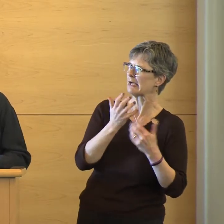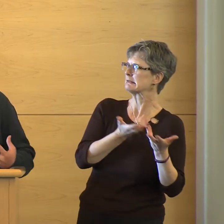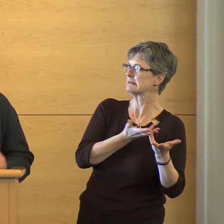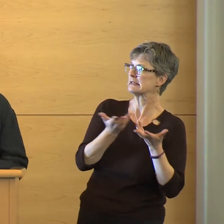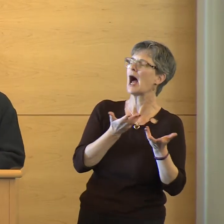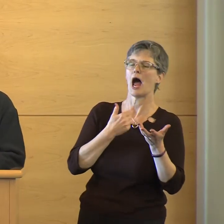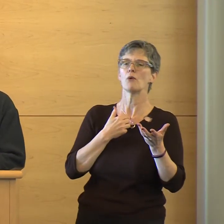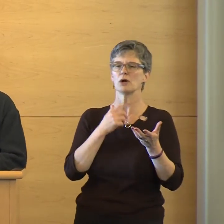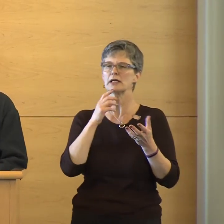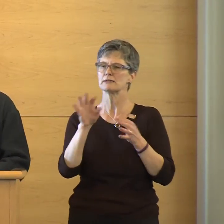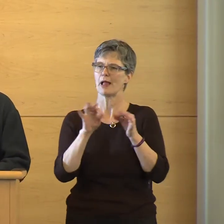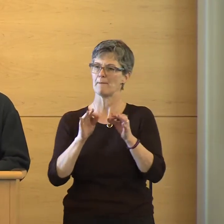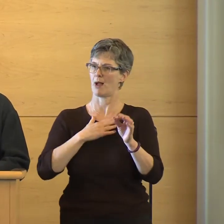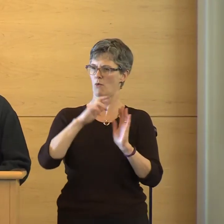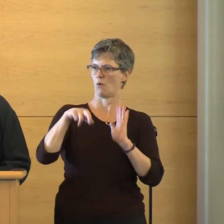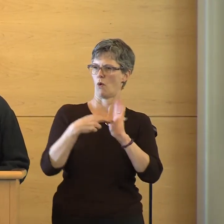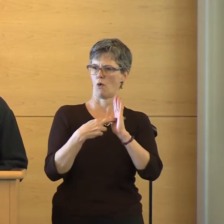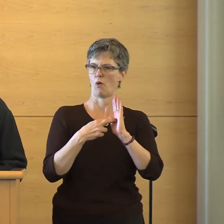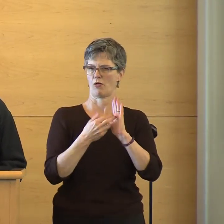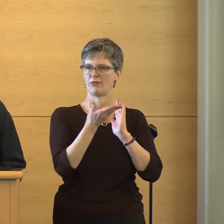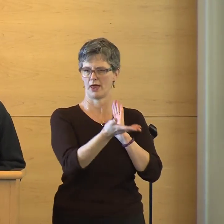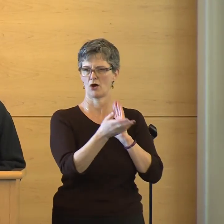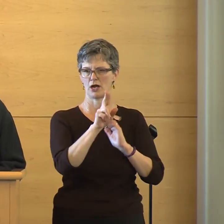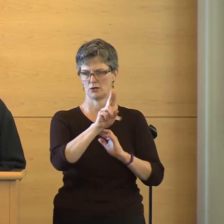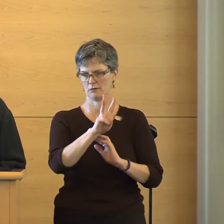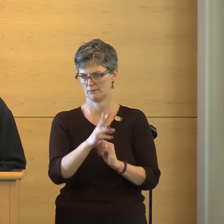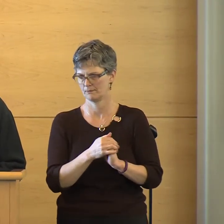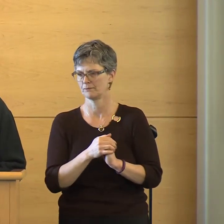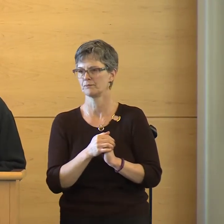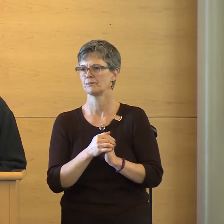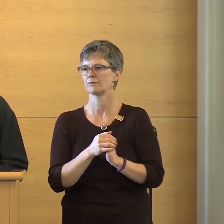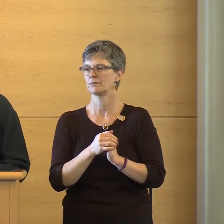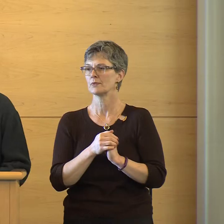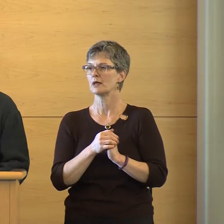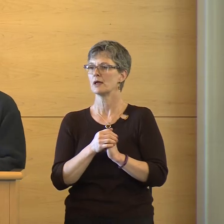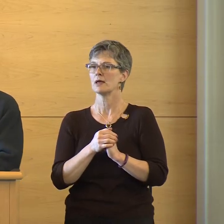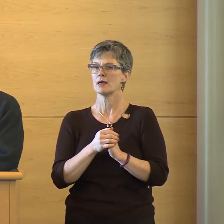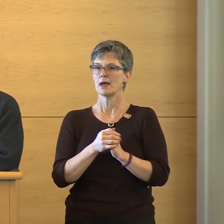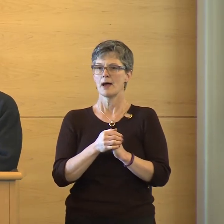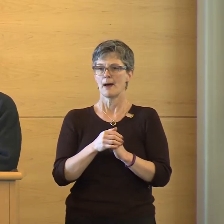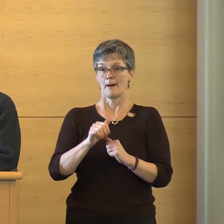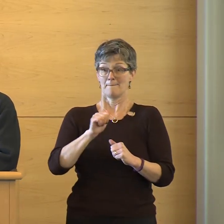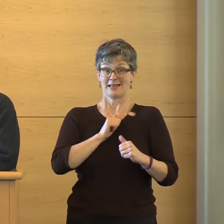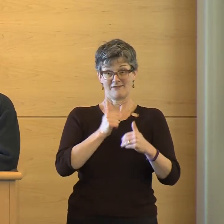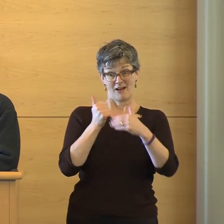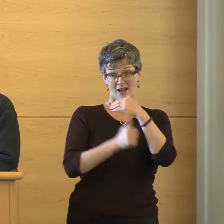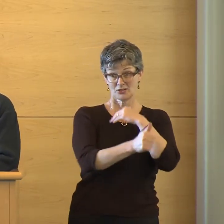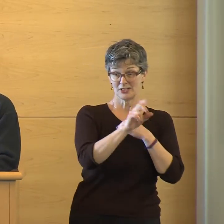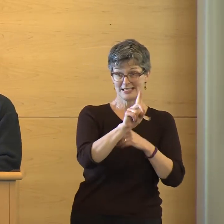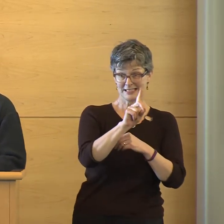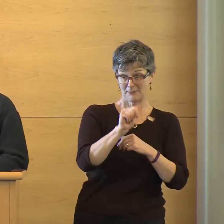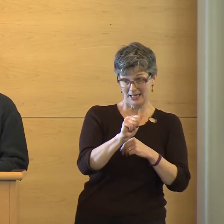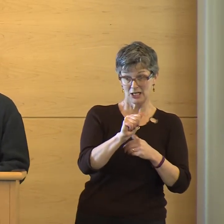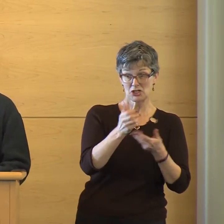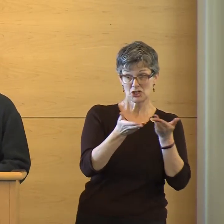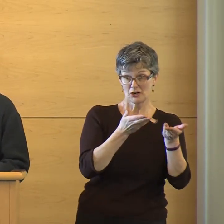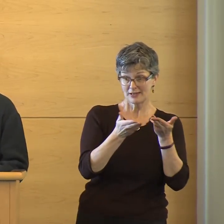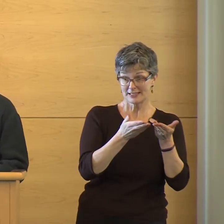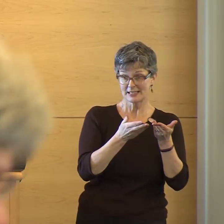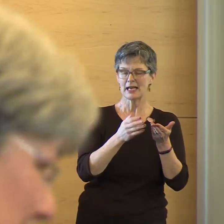So I am with the University of Washington, and I've already gotten a couple of questions about sort of how accessibility works